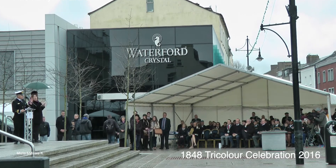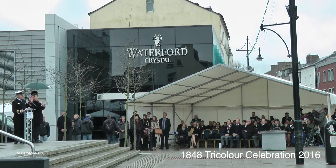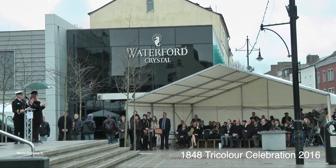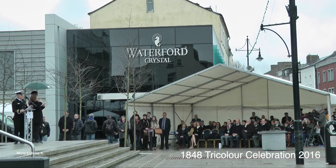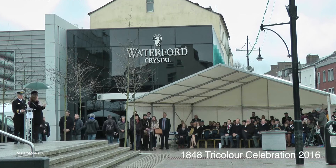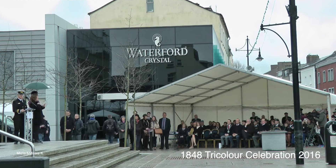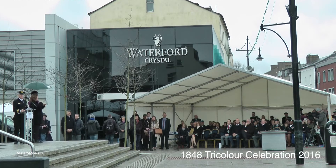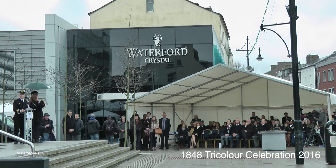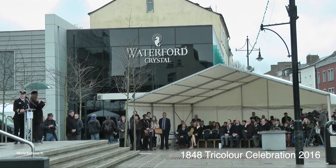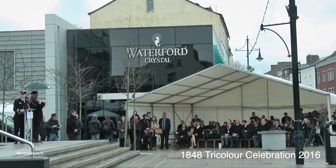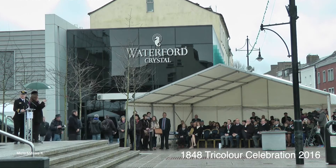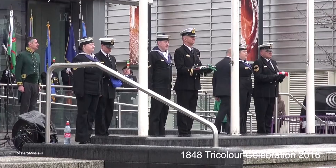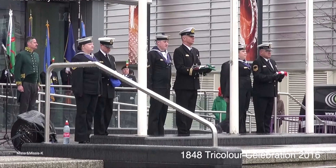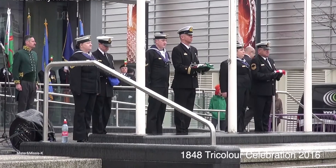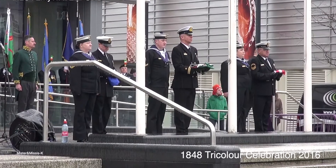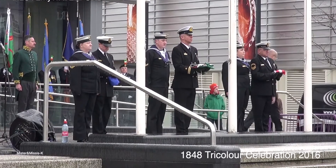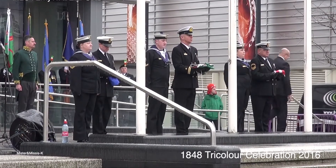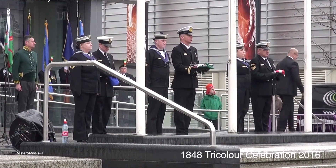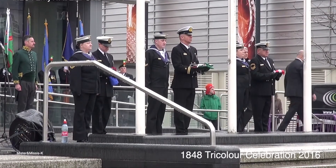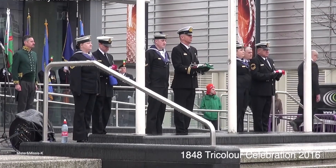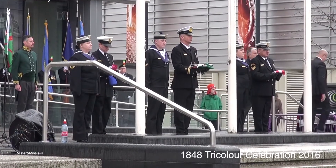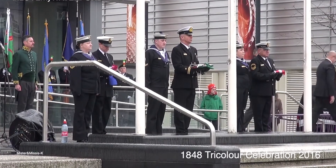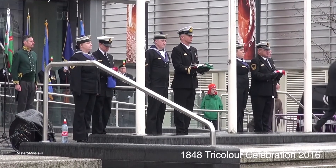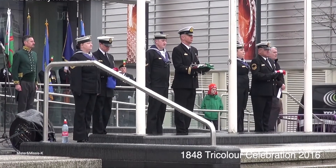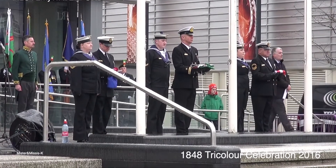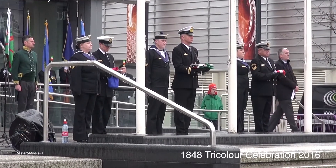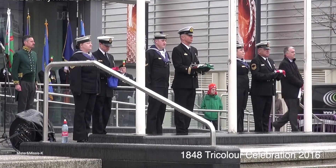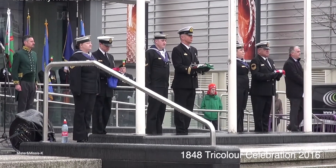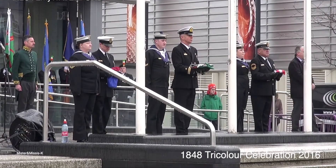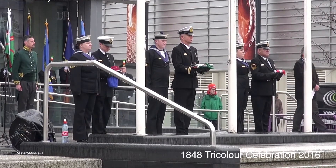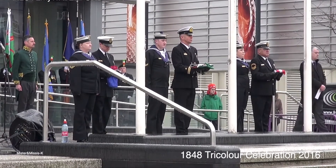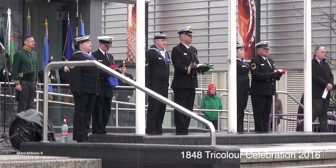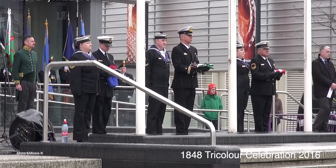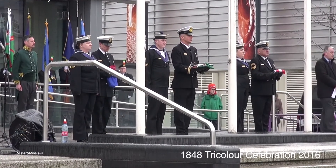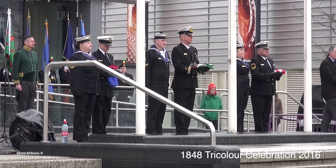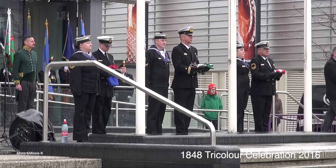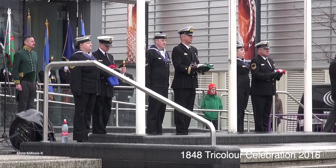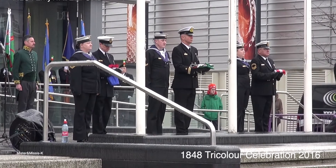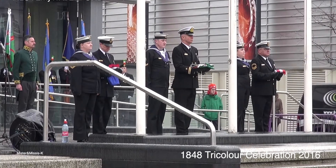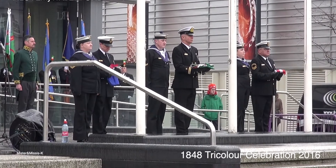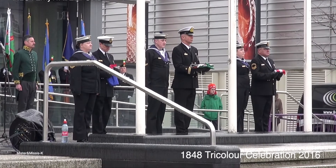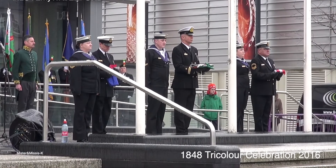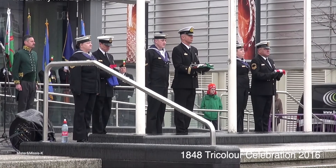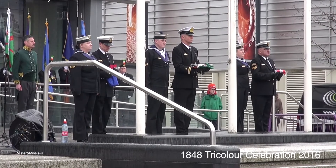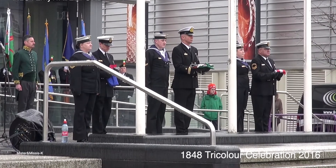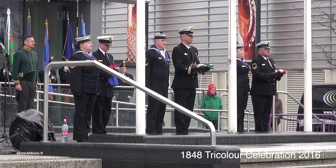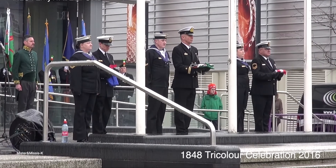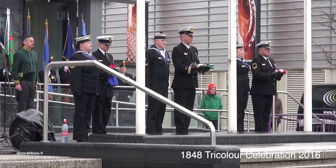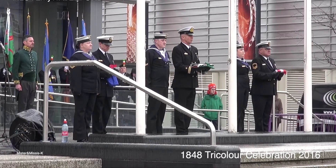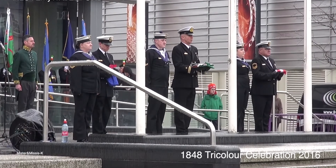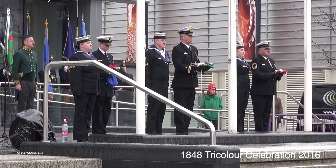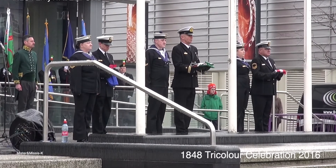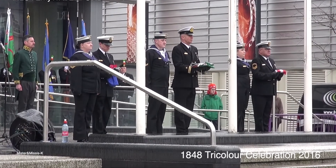national flag, which will be hoisted in front of the Bishop's Palace. And just for a quick 30 seconds, we're going to have James Doherty explain